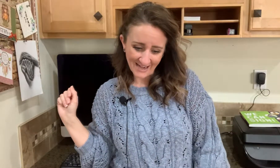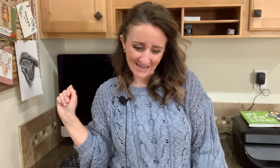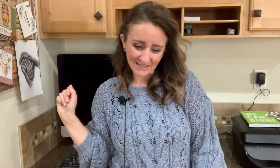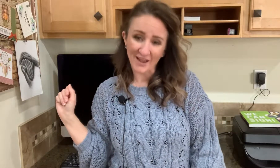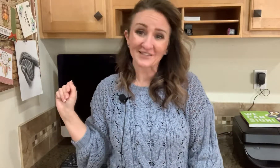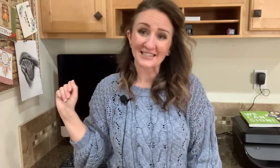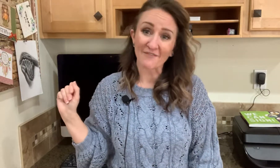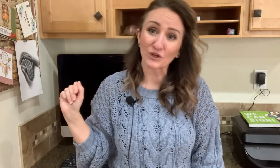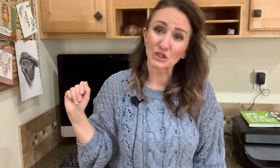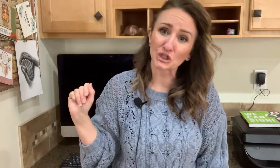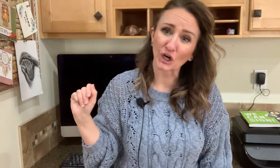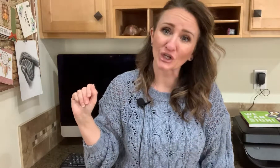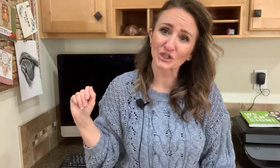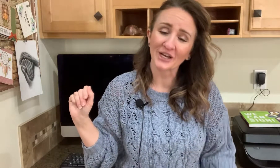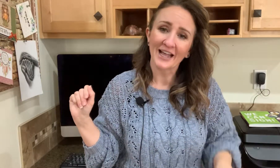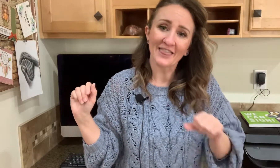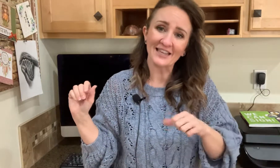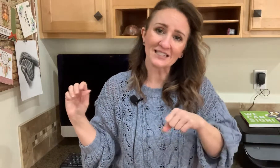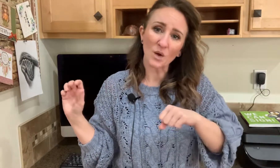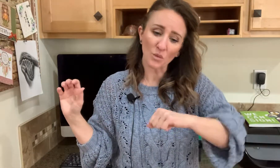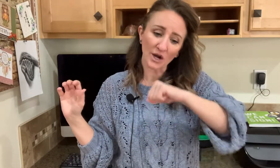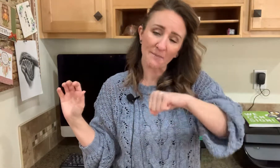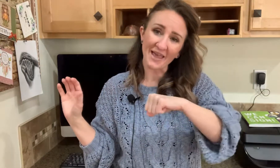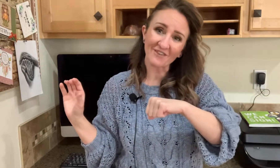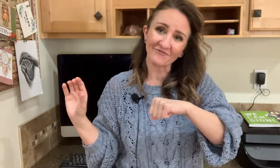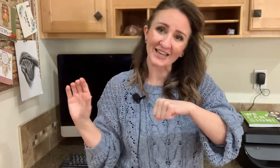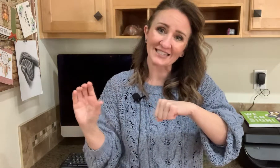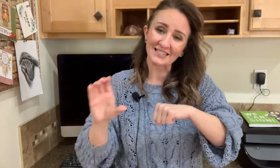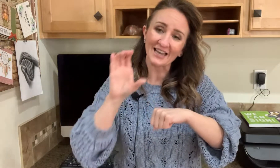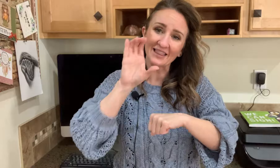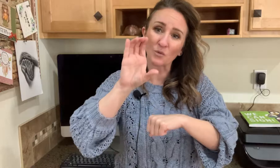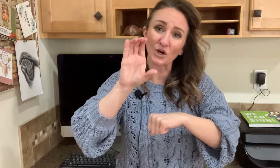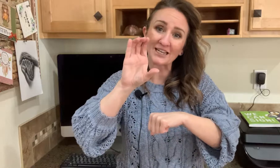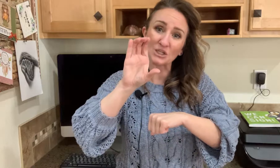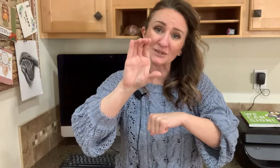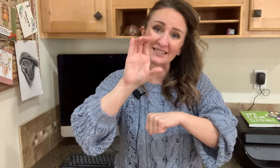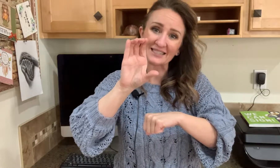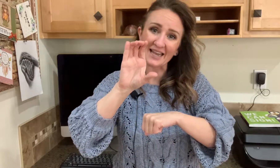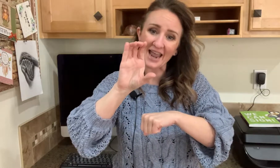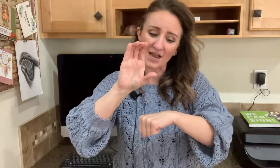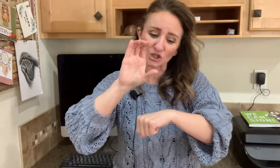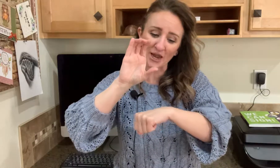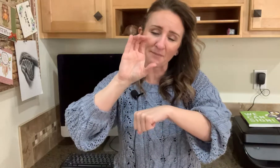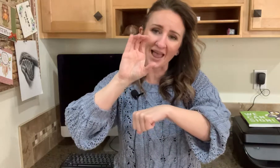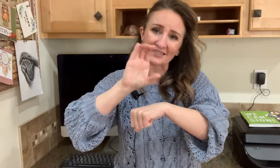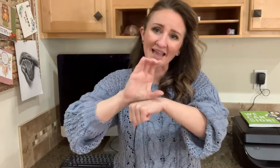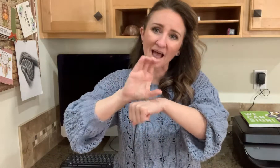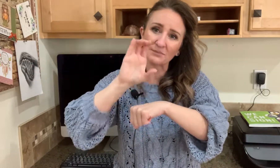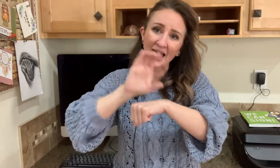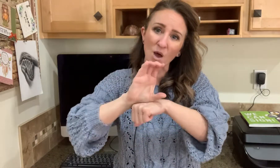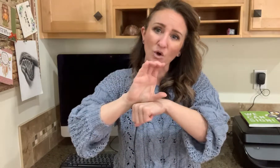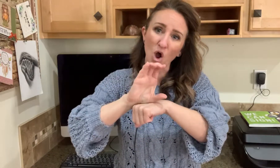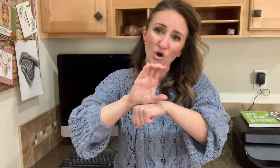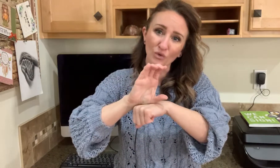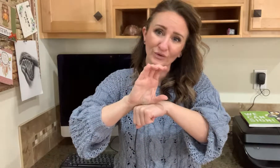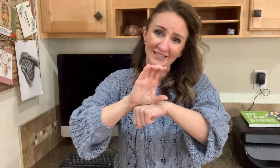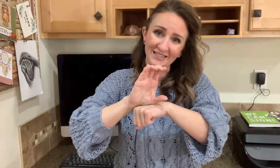Next we have the sign for church. This one we're going to make a fist, and then we're going to use a C hand shape and tap down on our wrist like